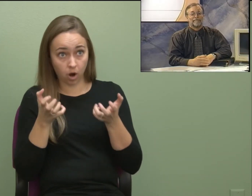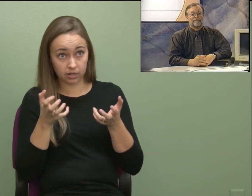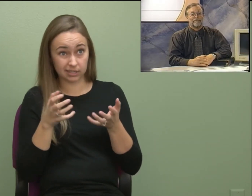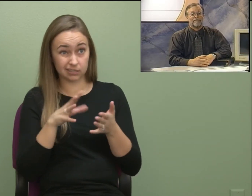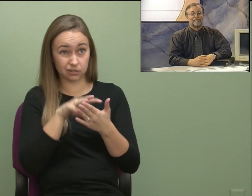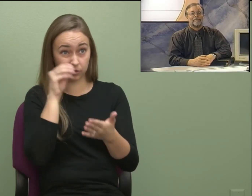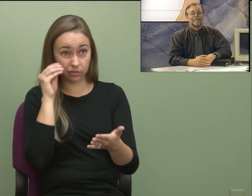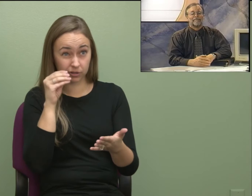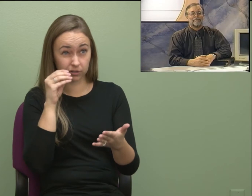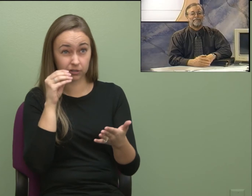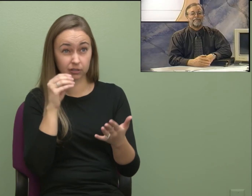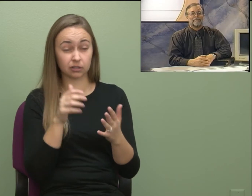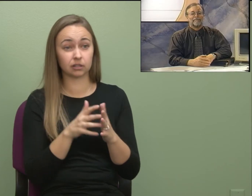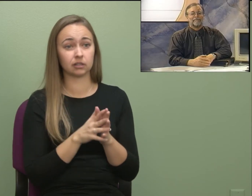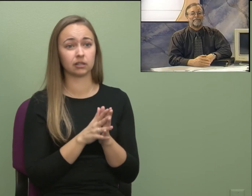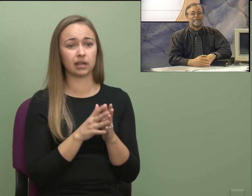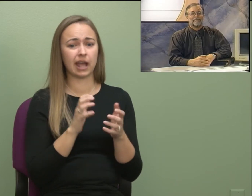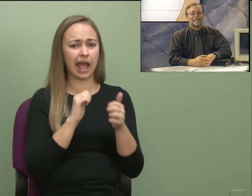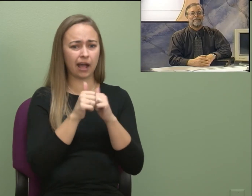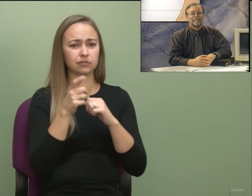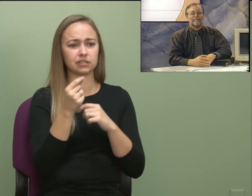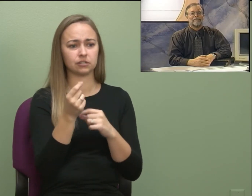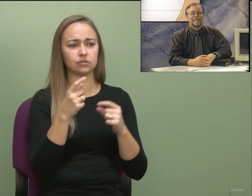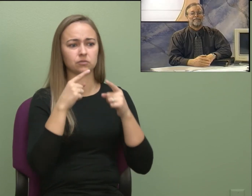at that.